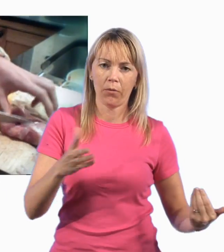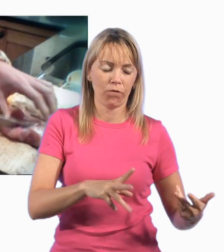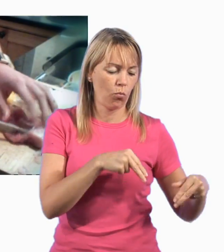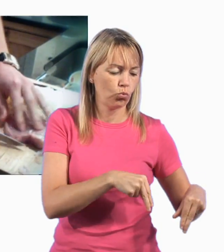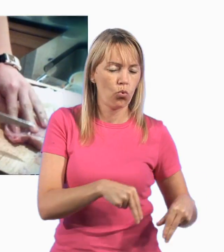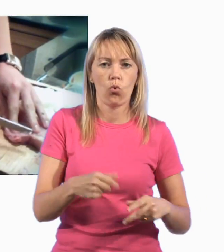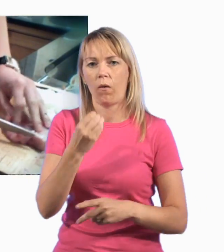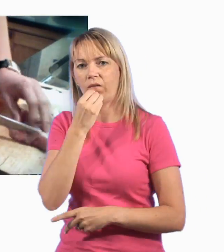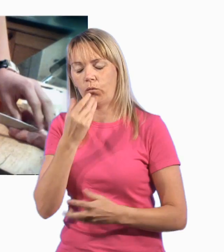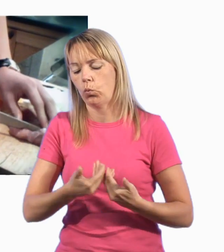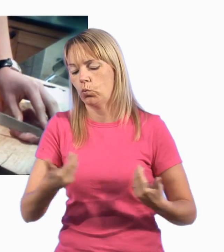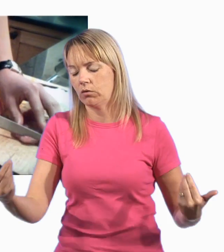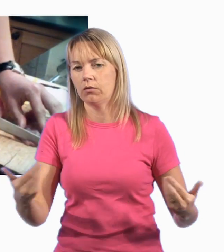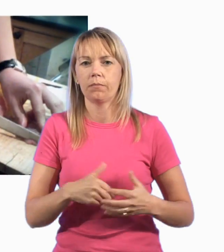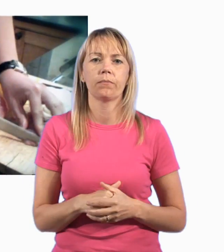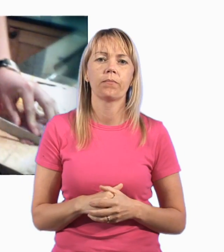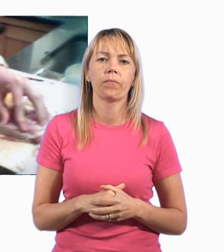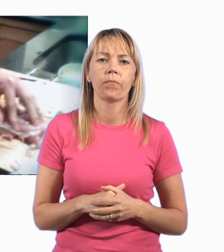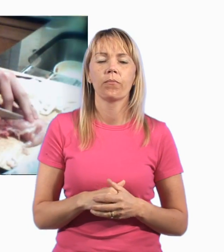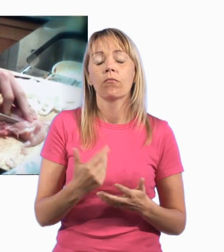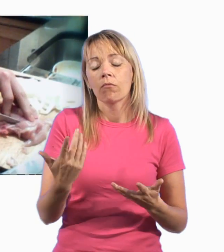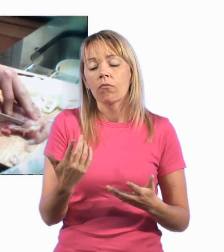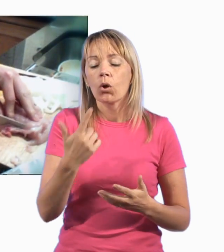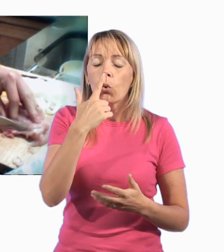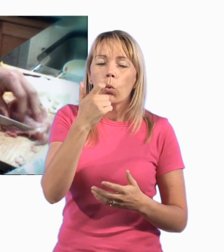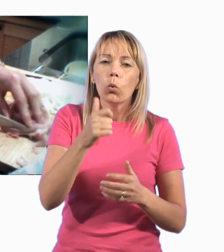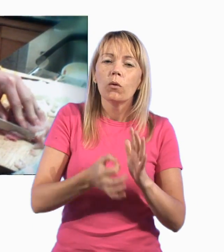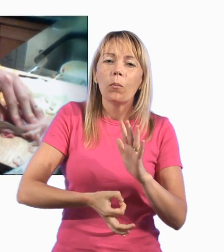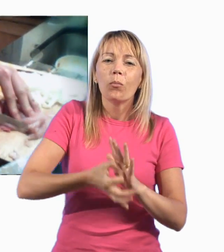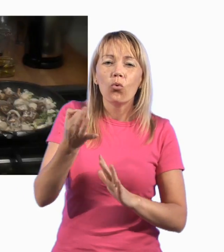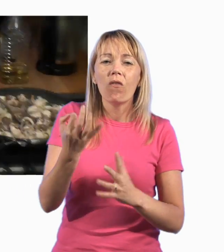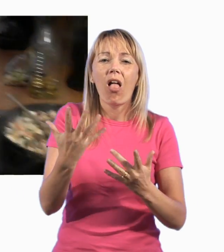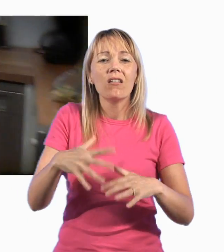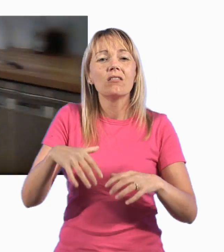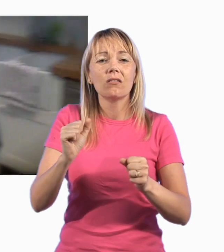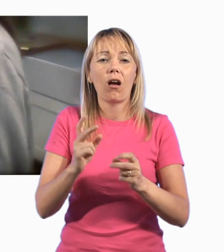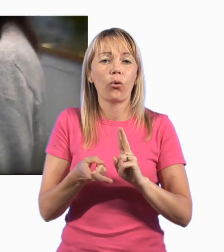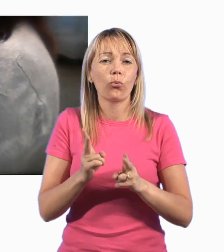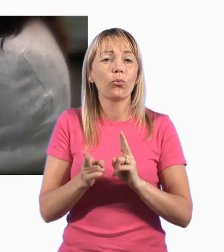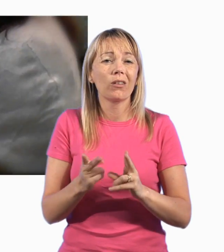can. Well, it could be better, and they haven't even started the cooking yet.